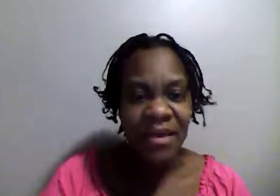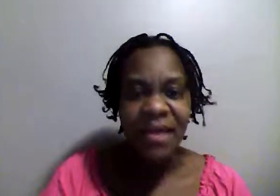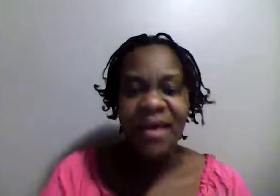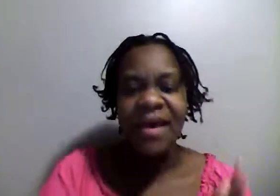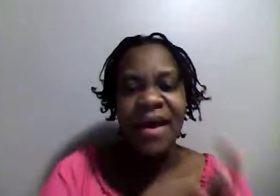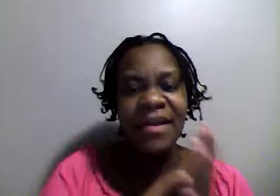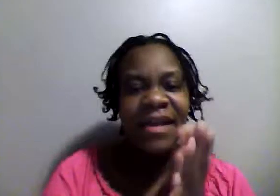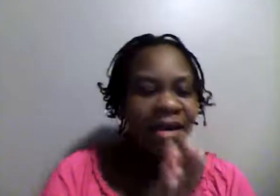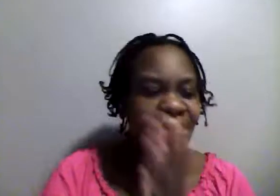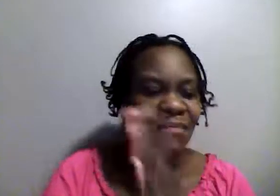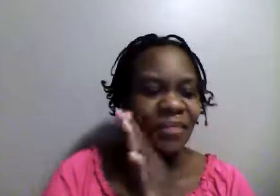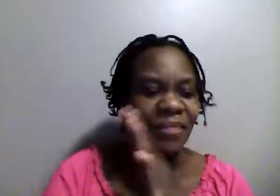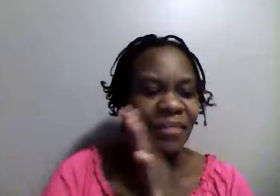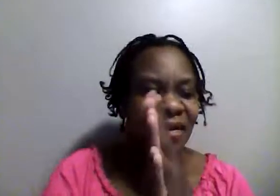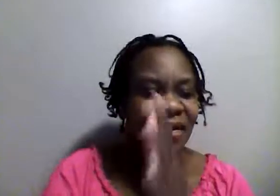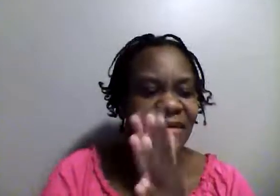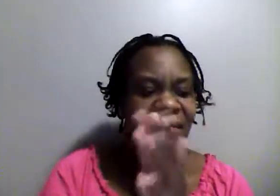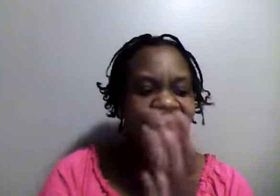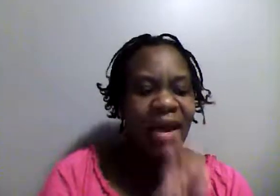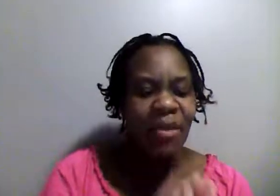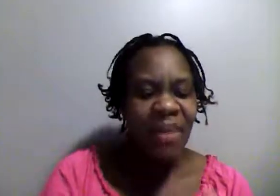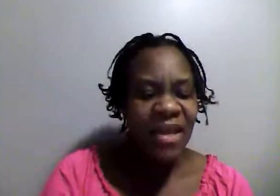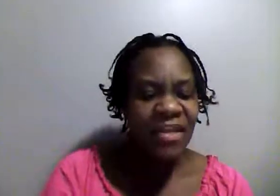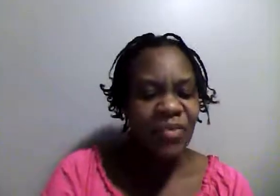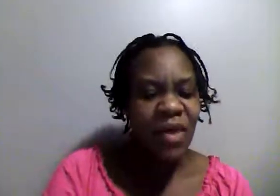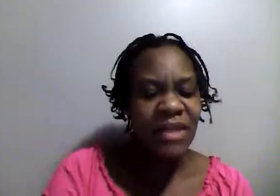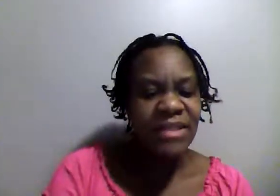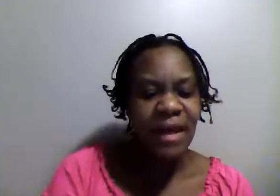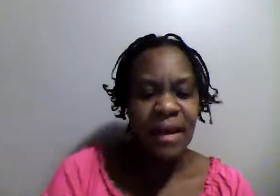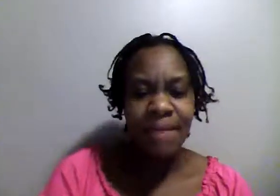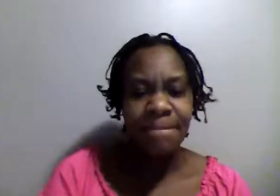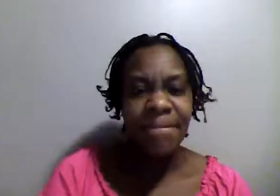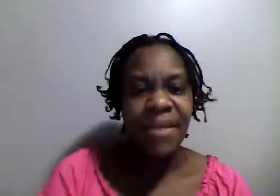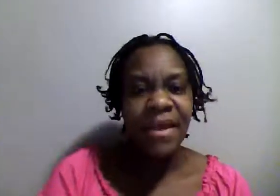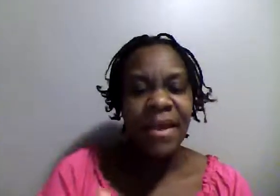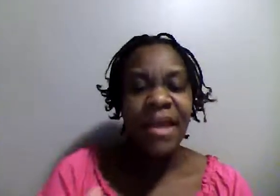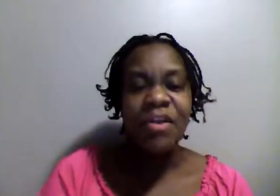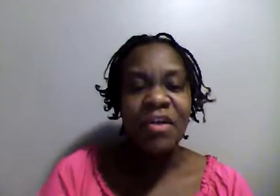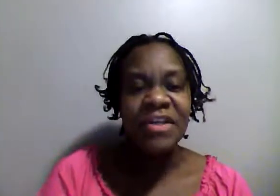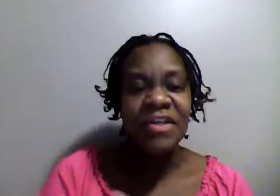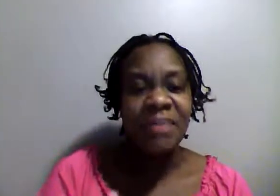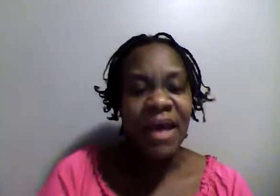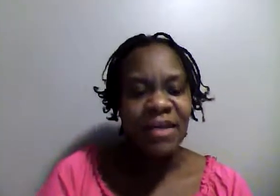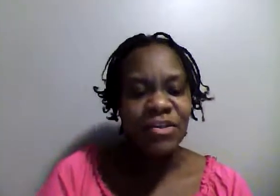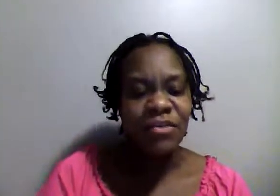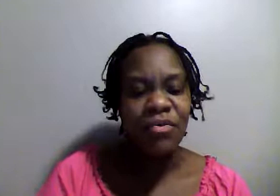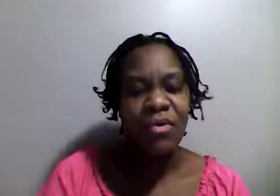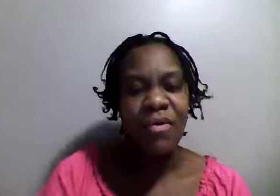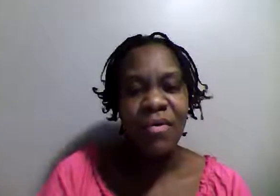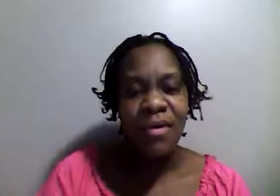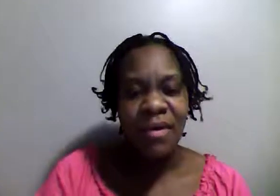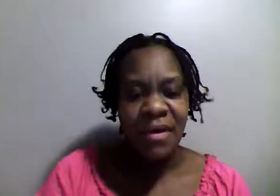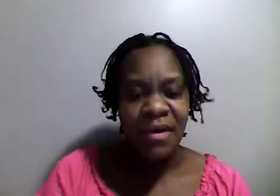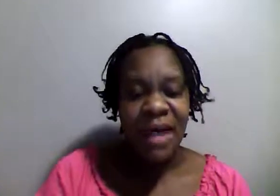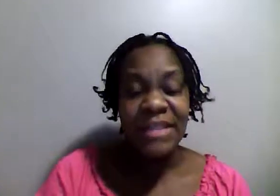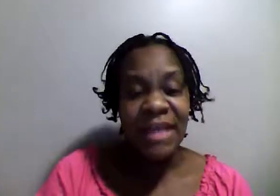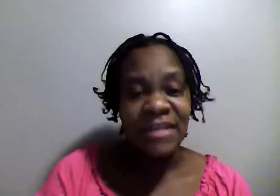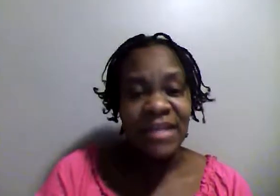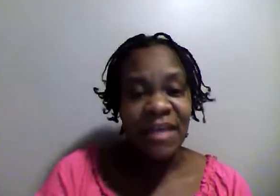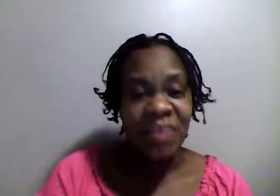and the lycopene is what encourage the plant to grow antioxidant properties,